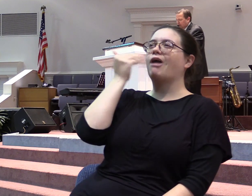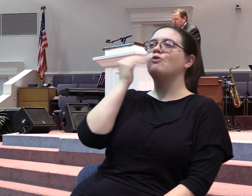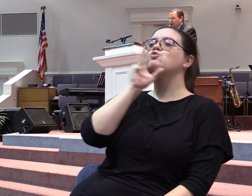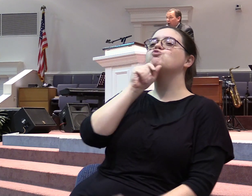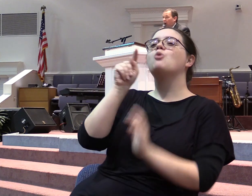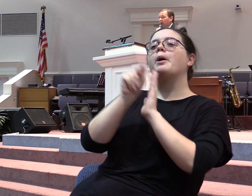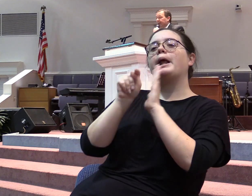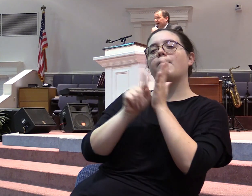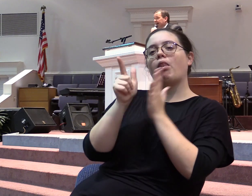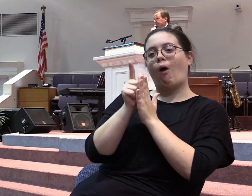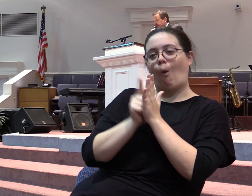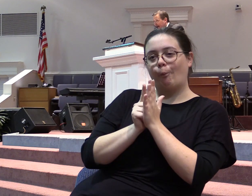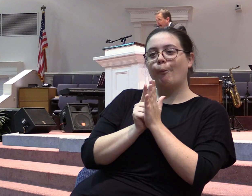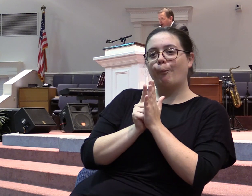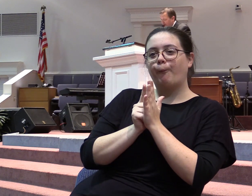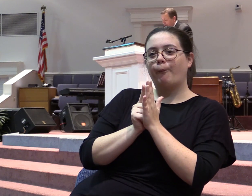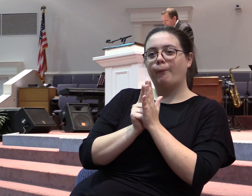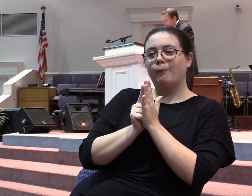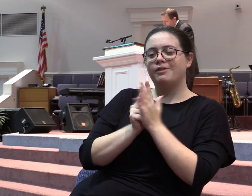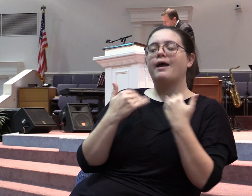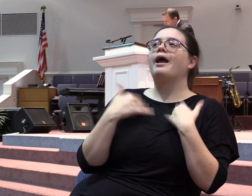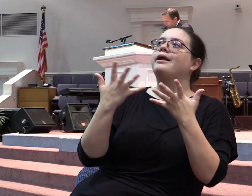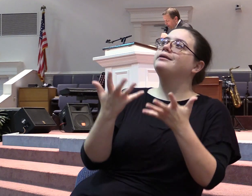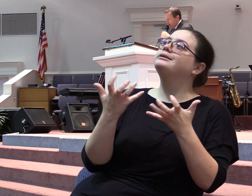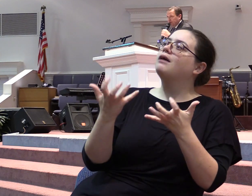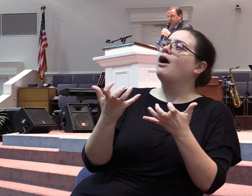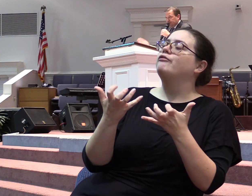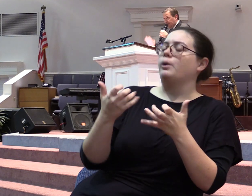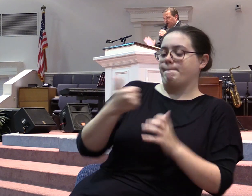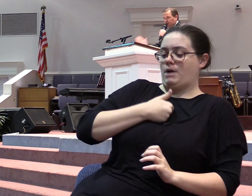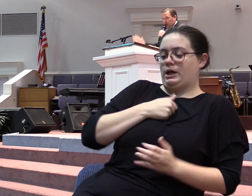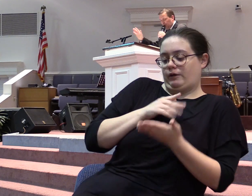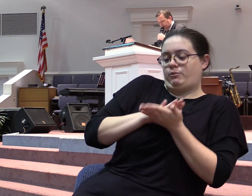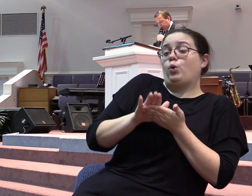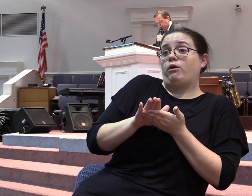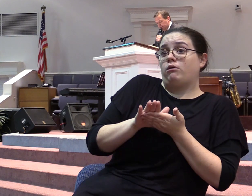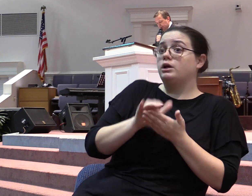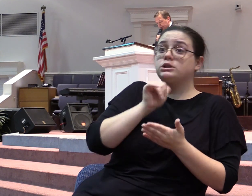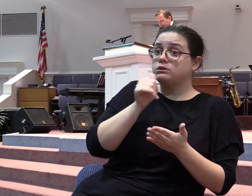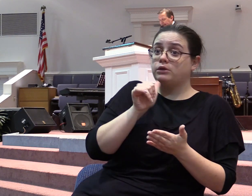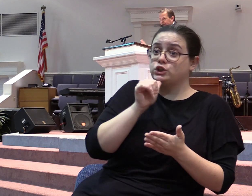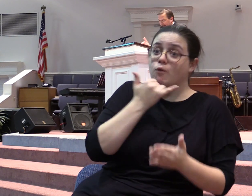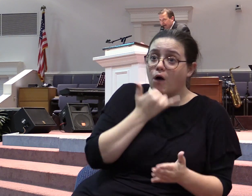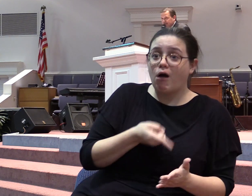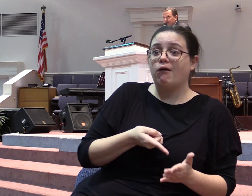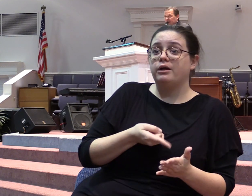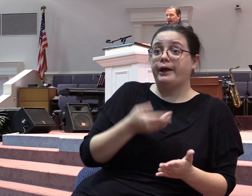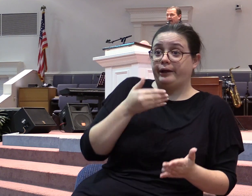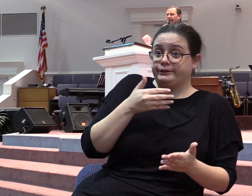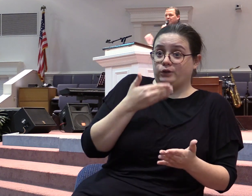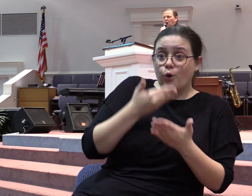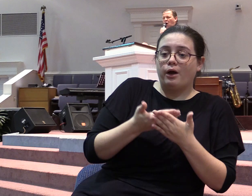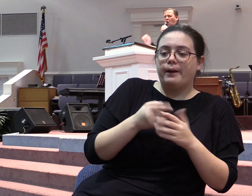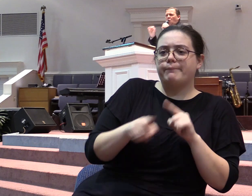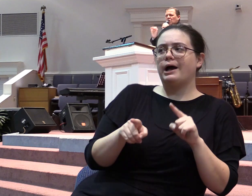Old Testament law, and they had a desire for personal purity, which nothing wrong with either. Yet, they